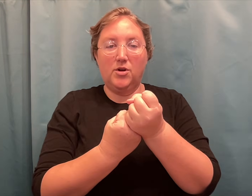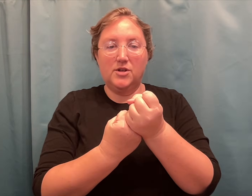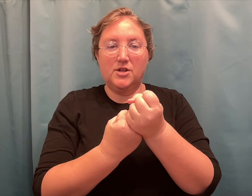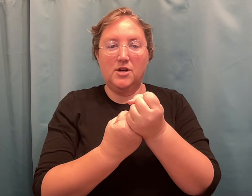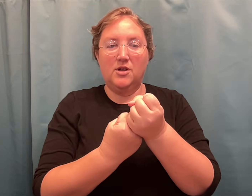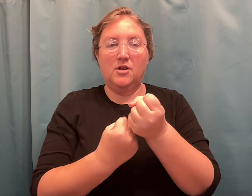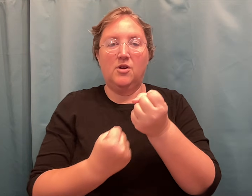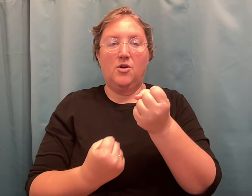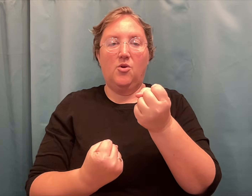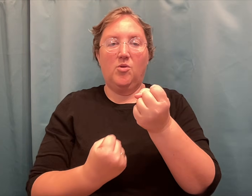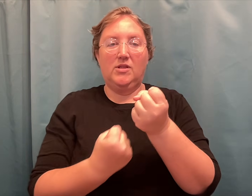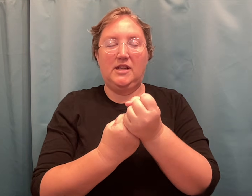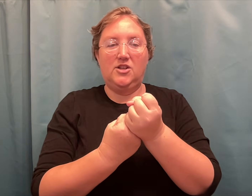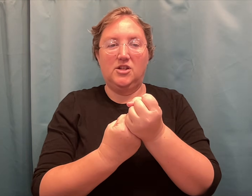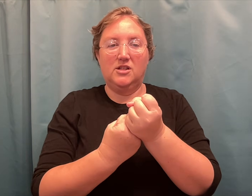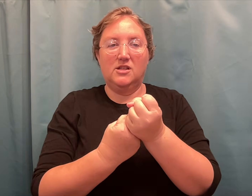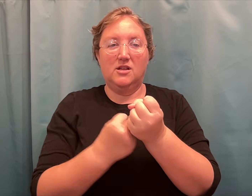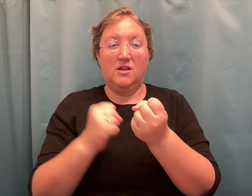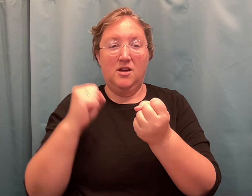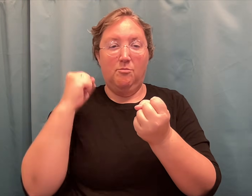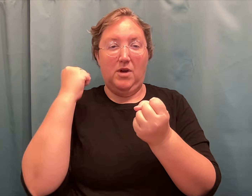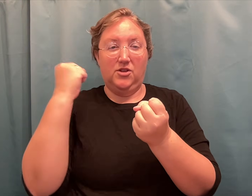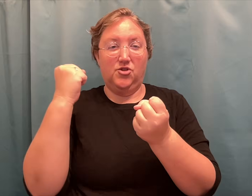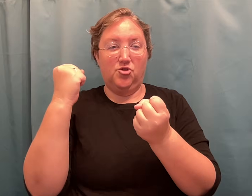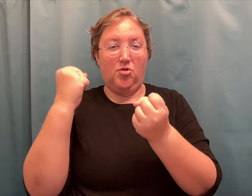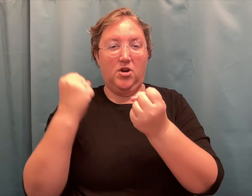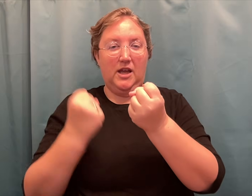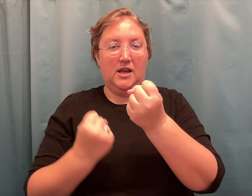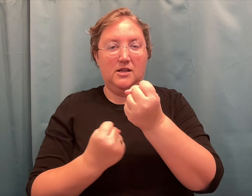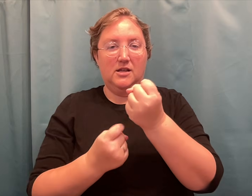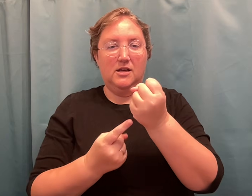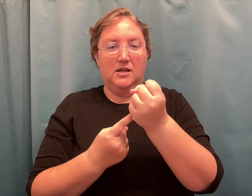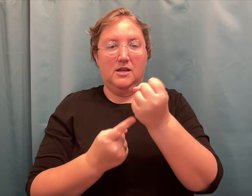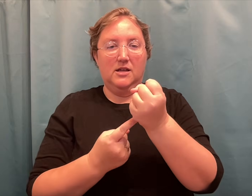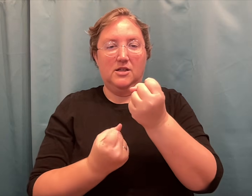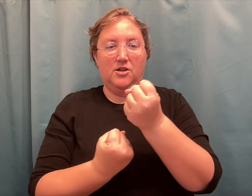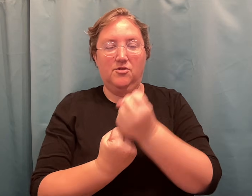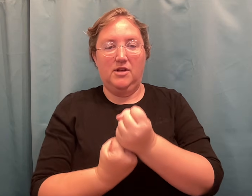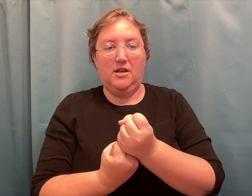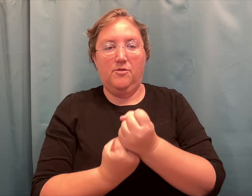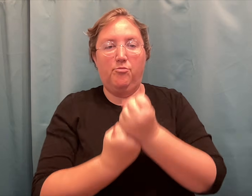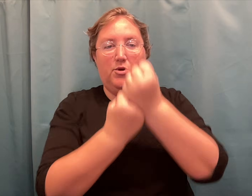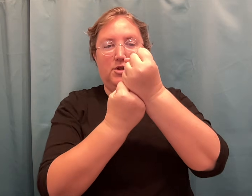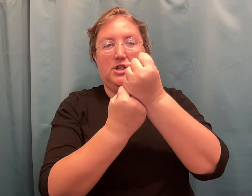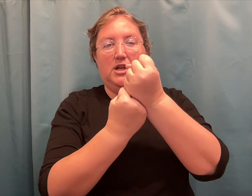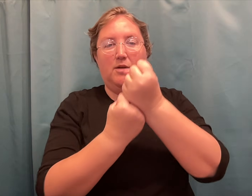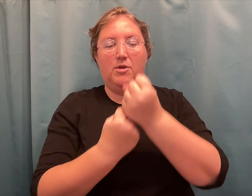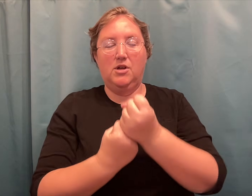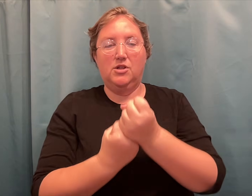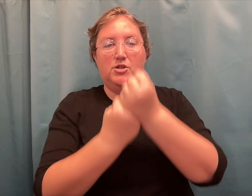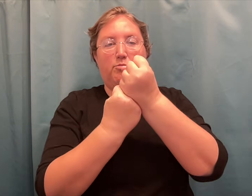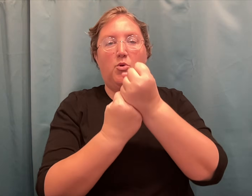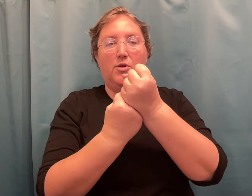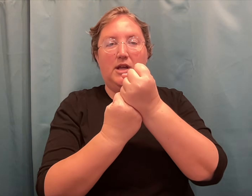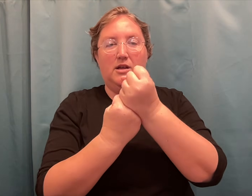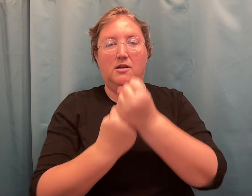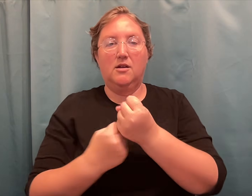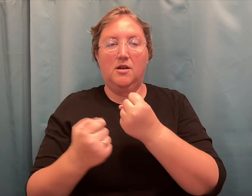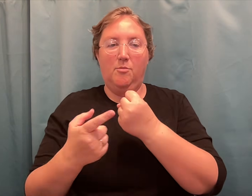Support or allegiance. My strong hand is underneath, pushing up, supporting my